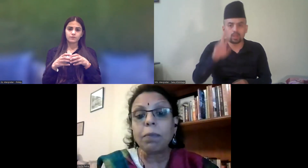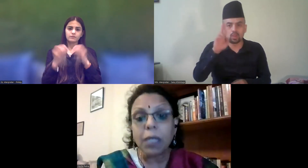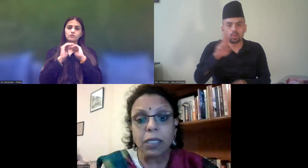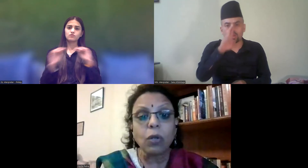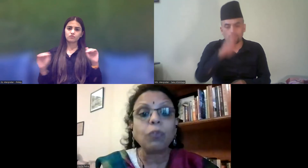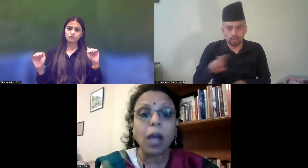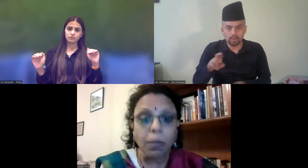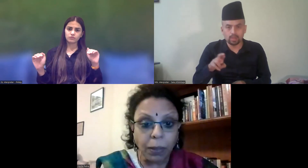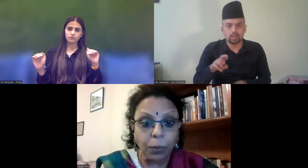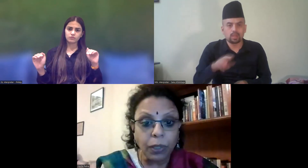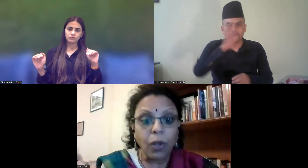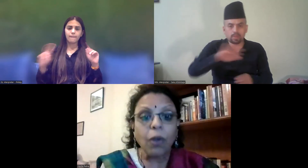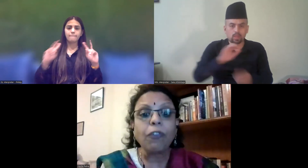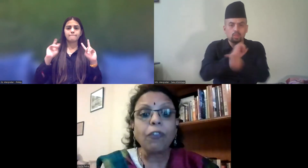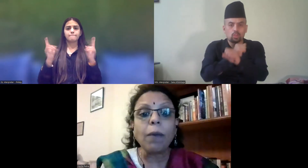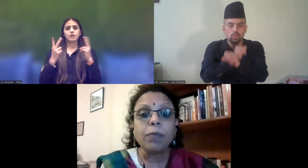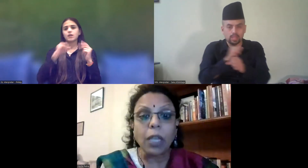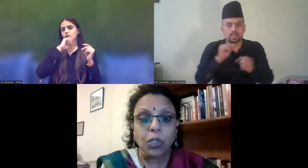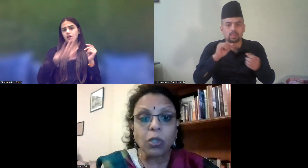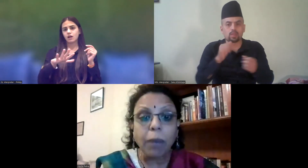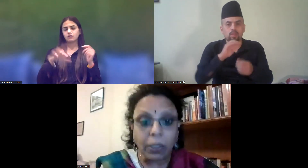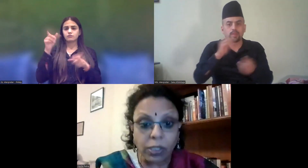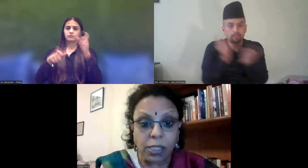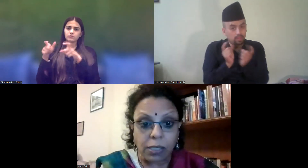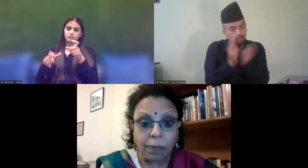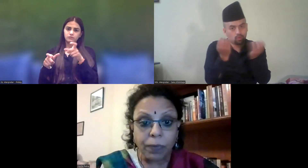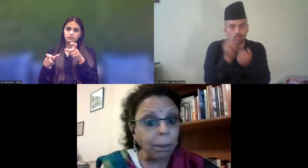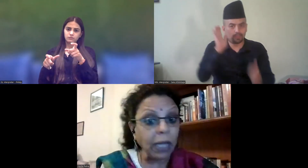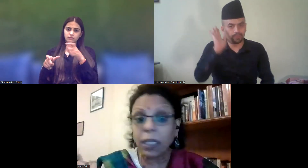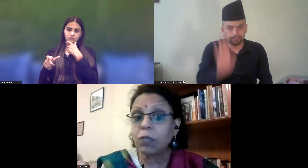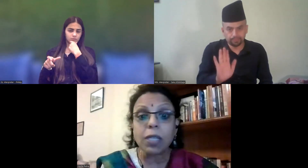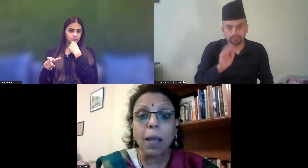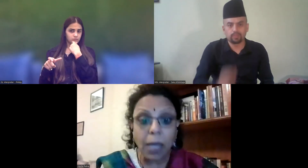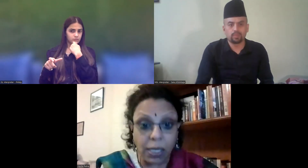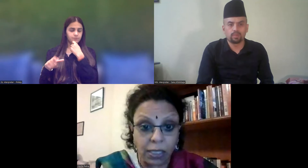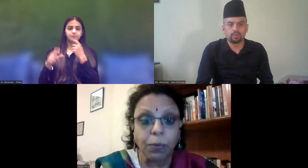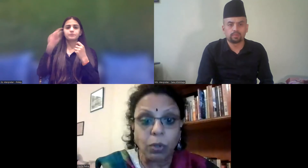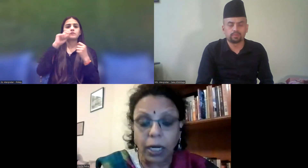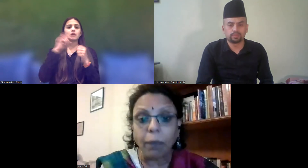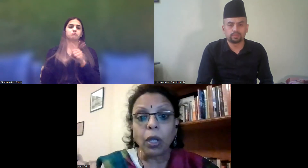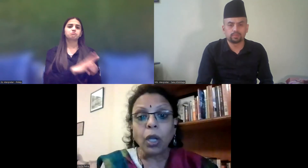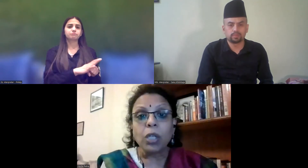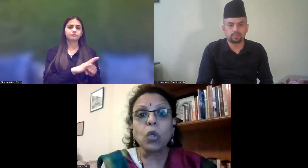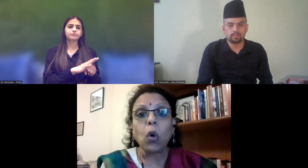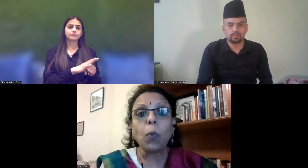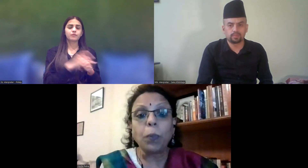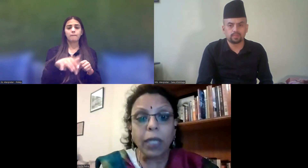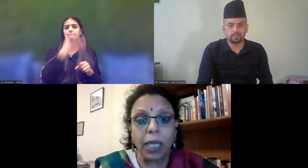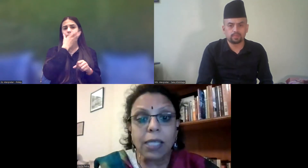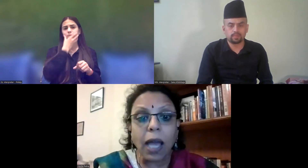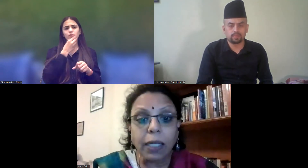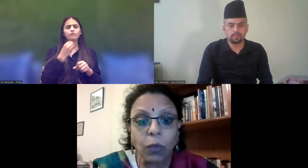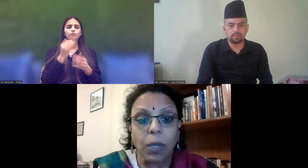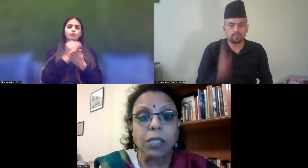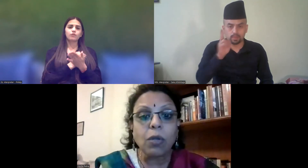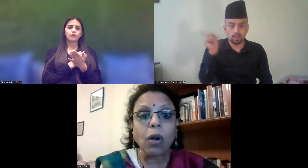had a meeting of young people from sexual minorities. Apparently, it was an amazing program. So please,